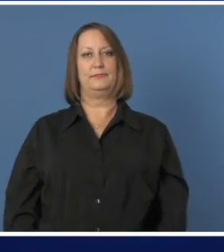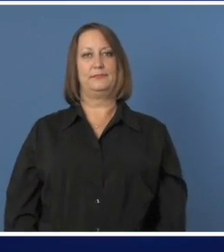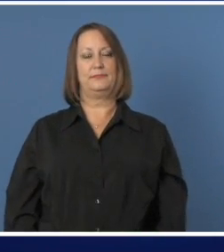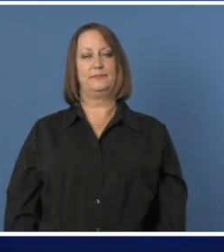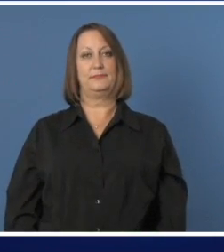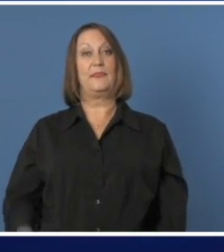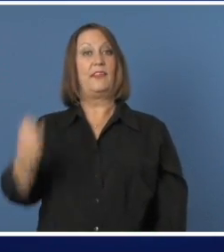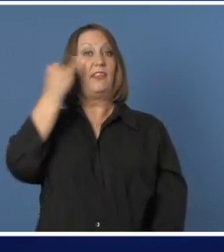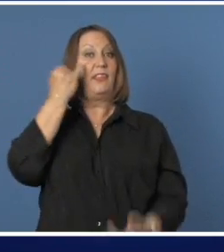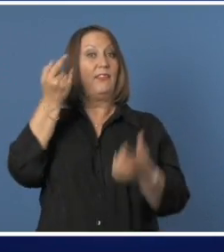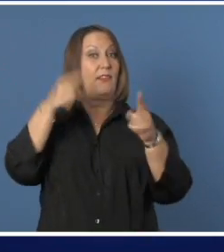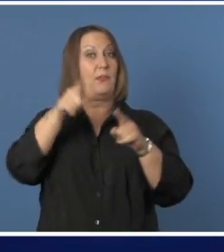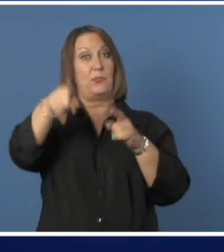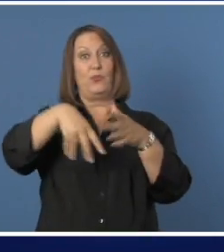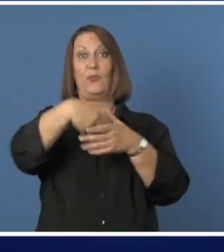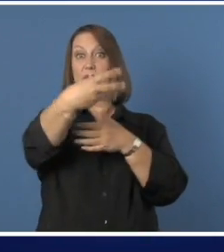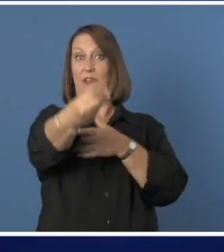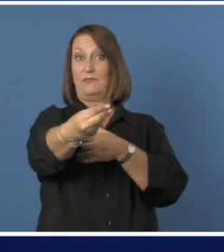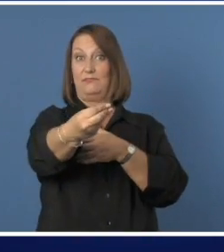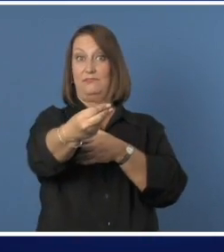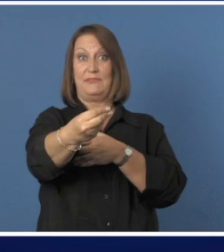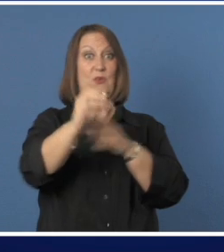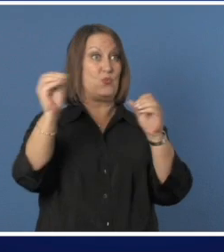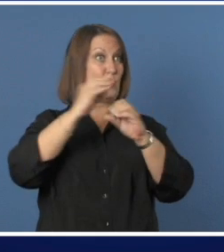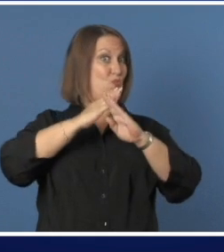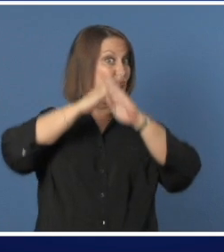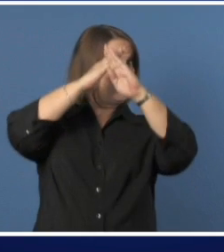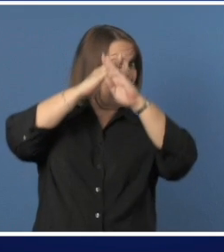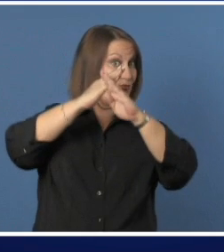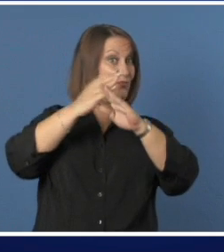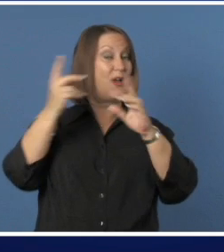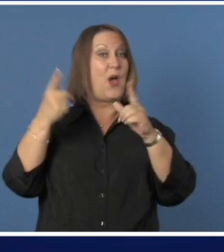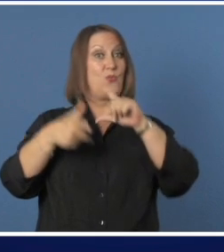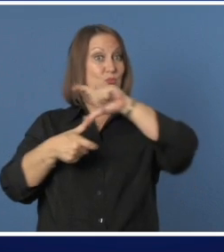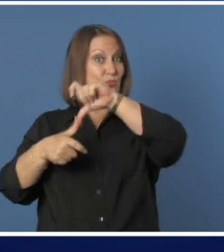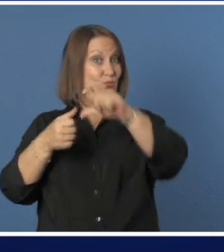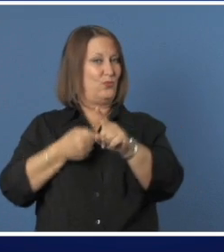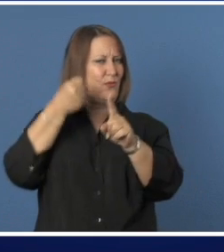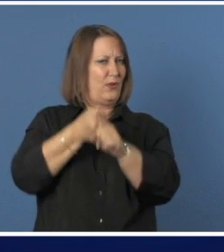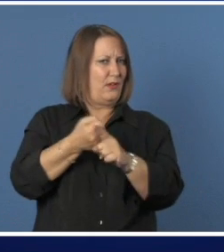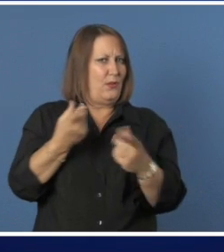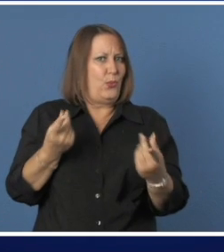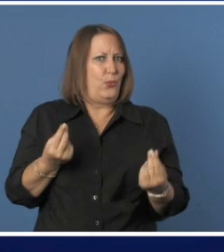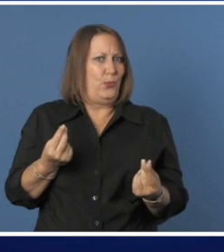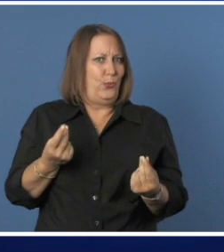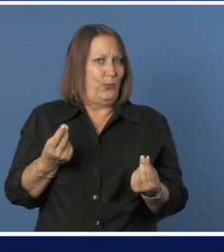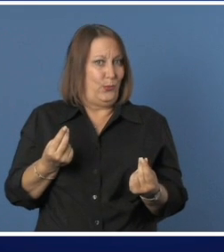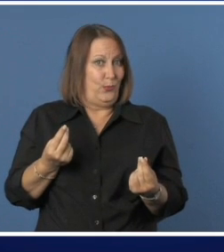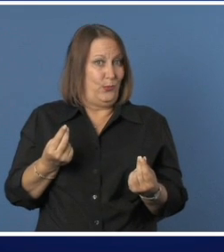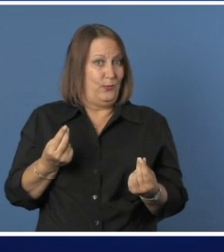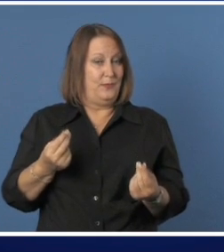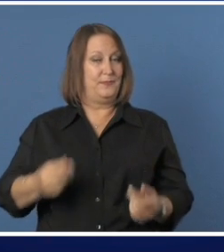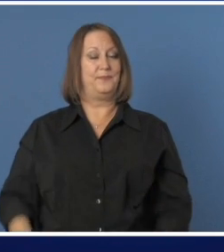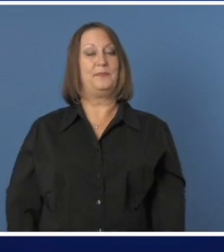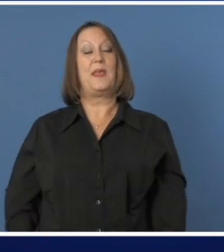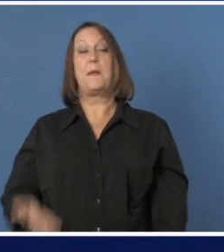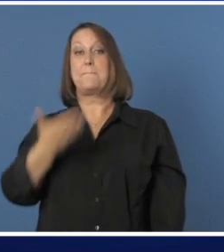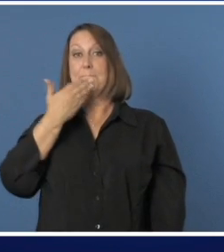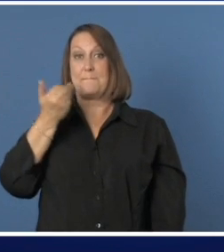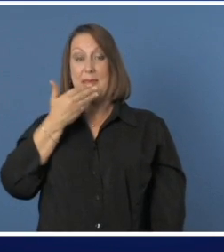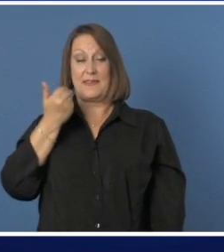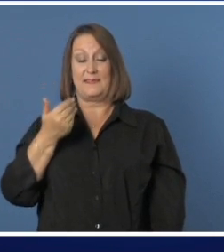if you are outside with no shelter then